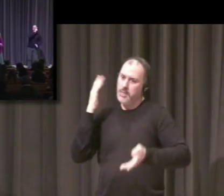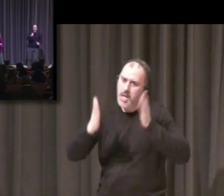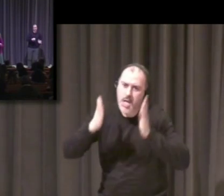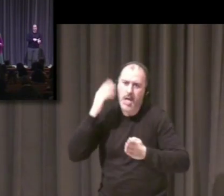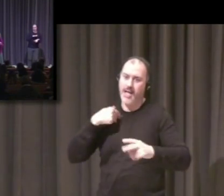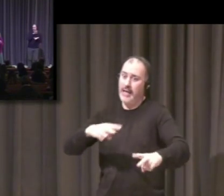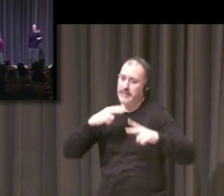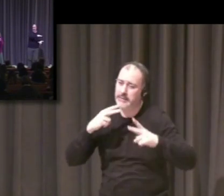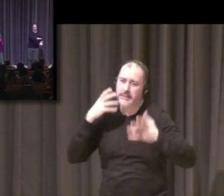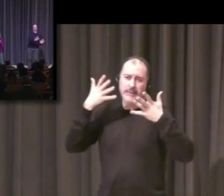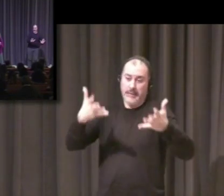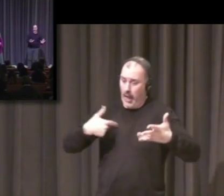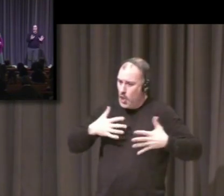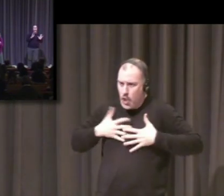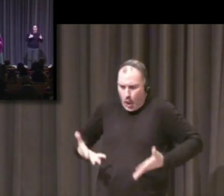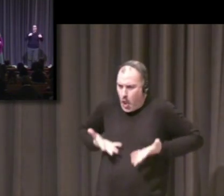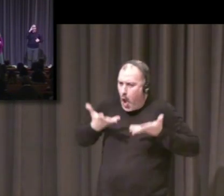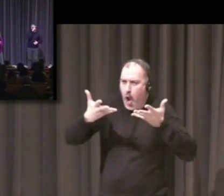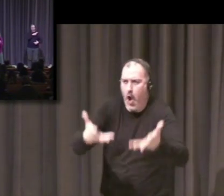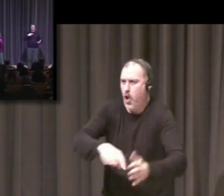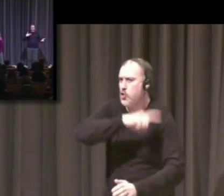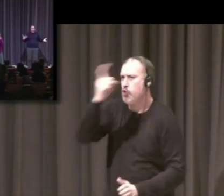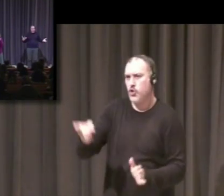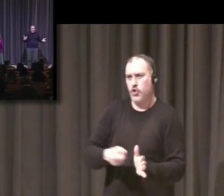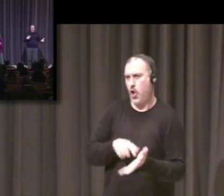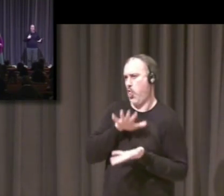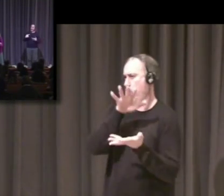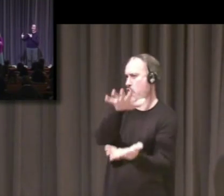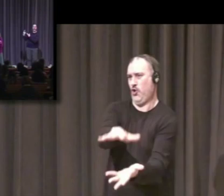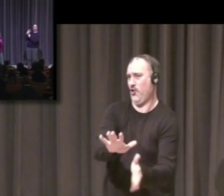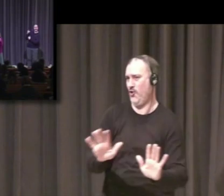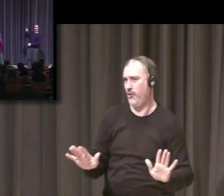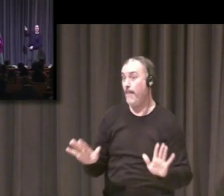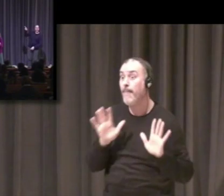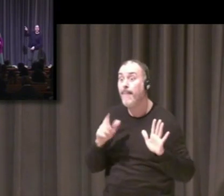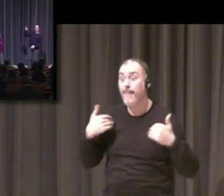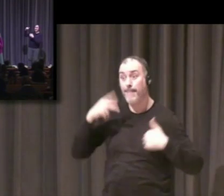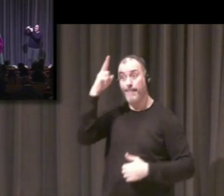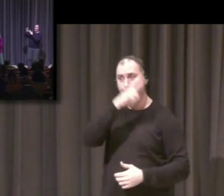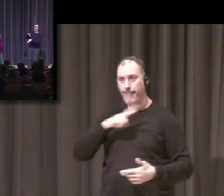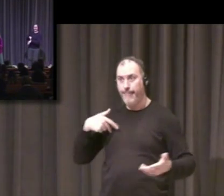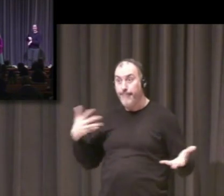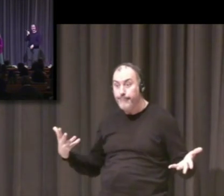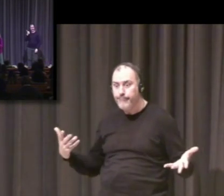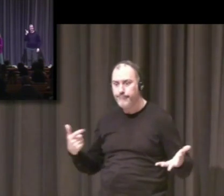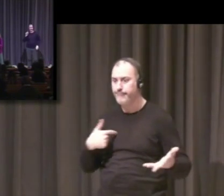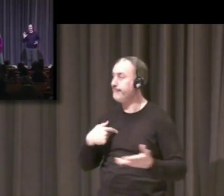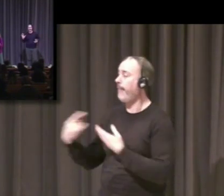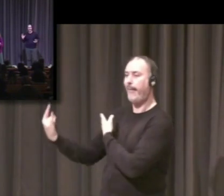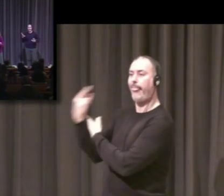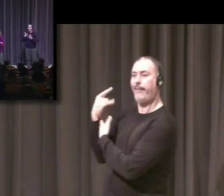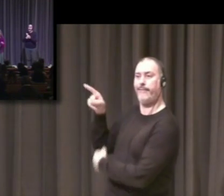betrayed by a medical institution that did not give them the proper information.